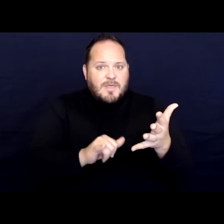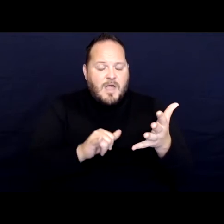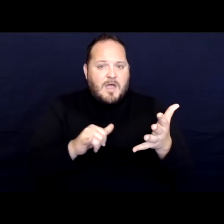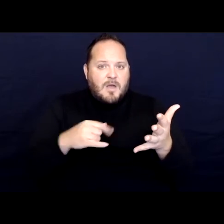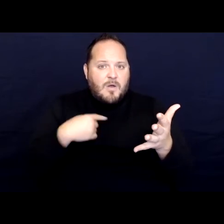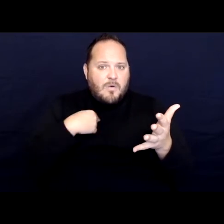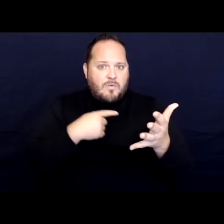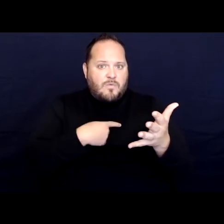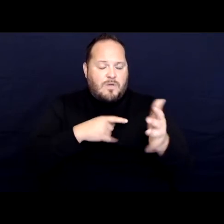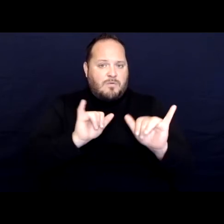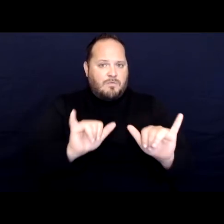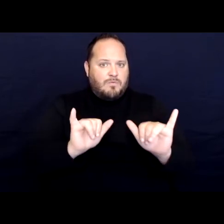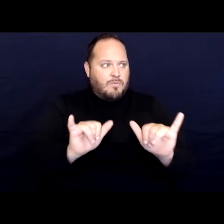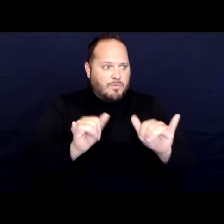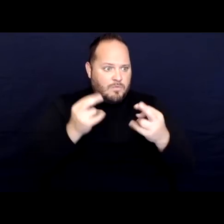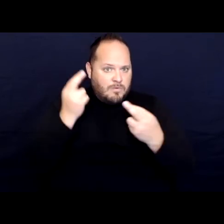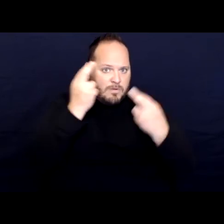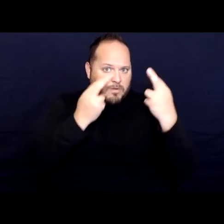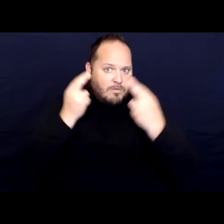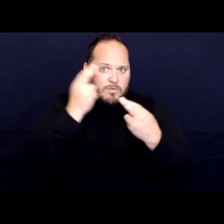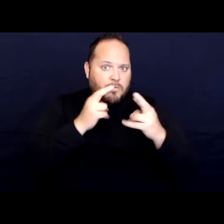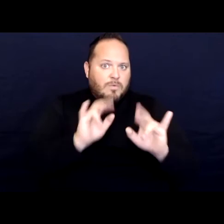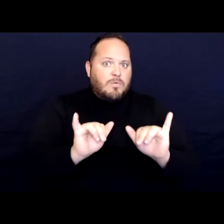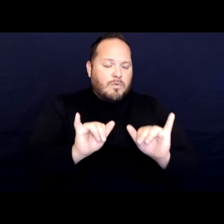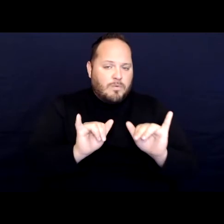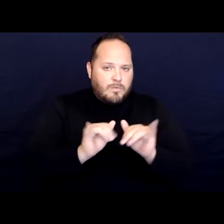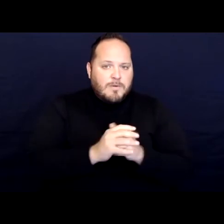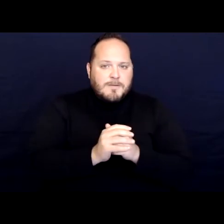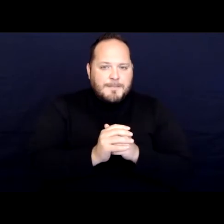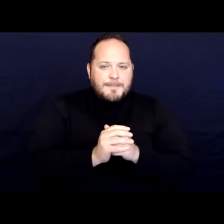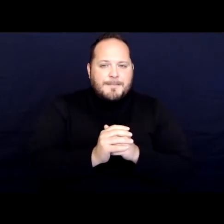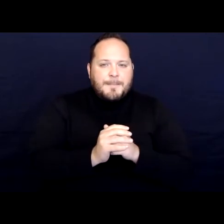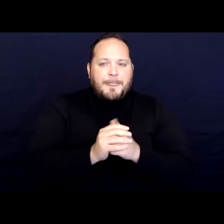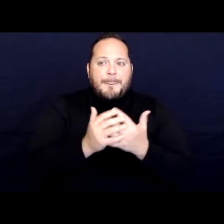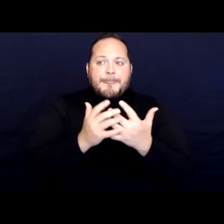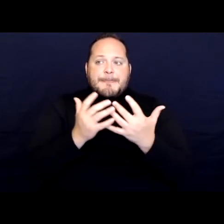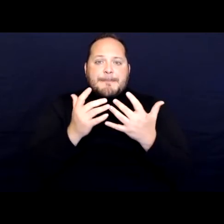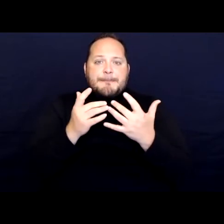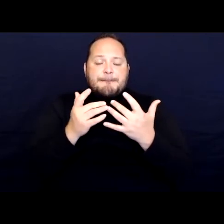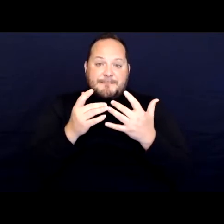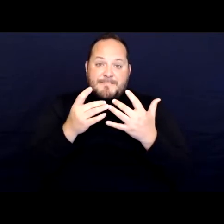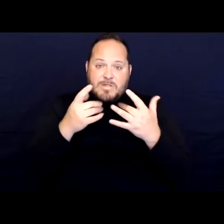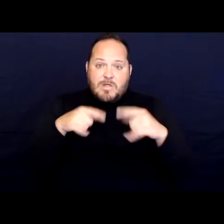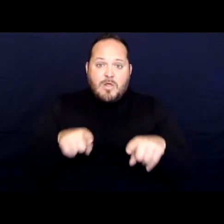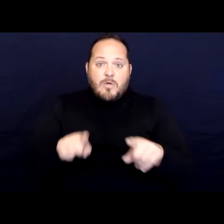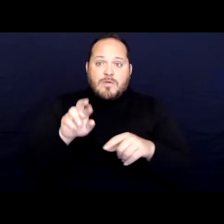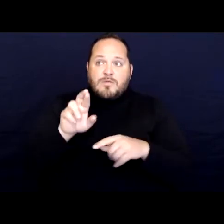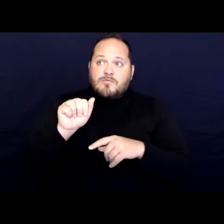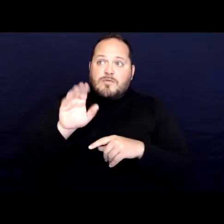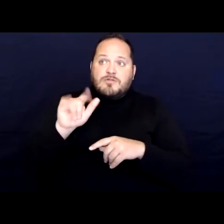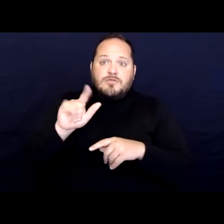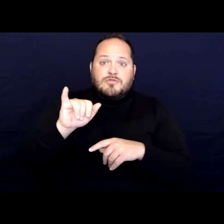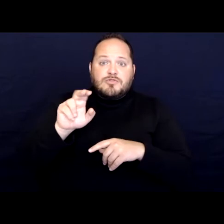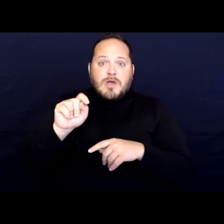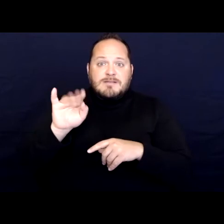So uh, along, with sort of the racial justice,